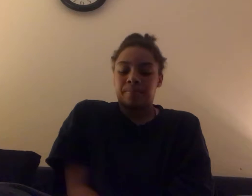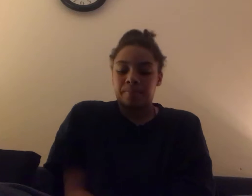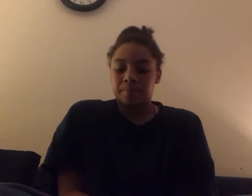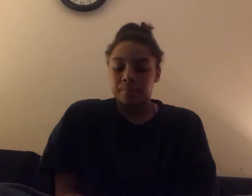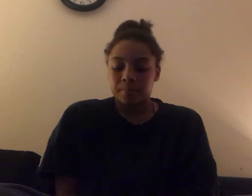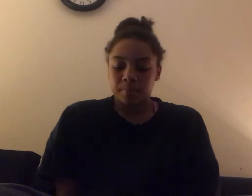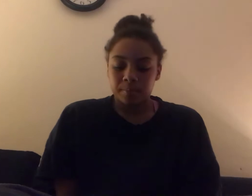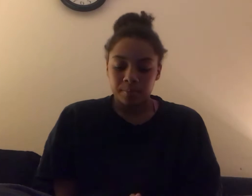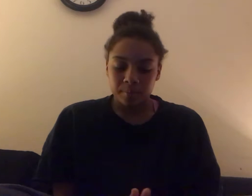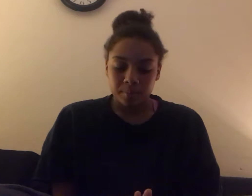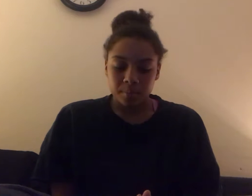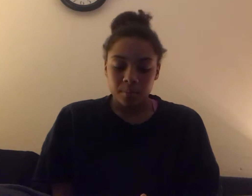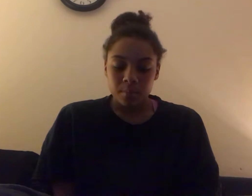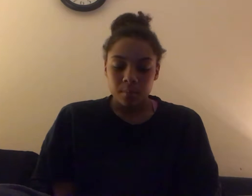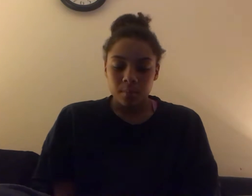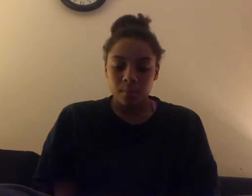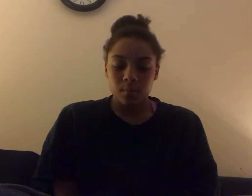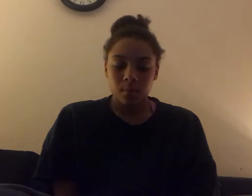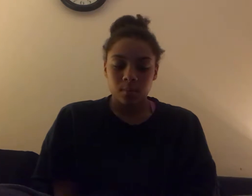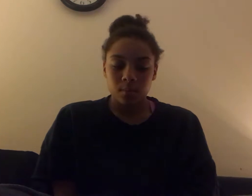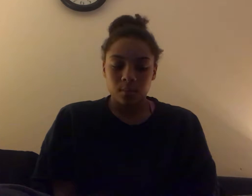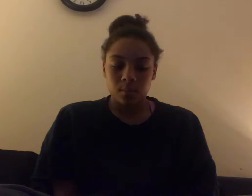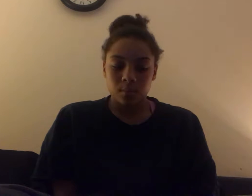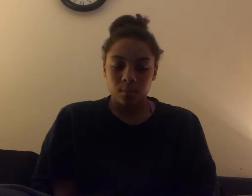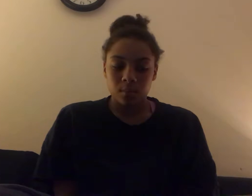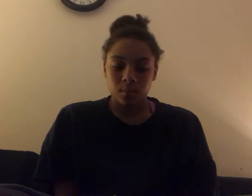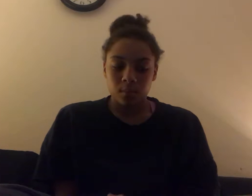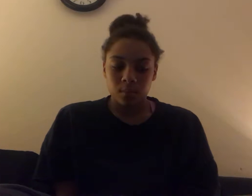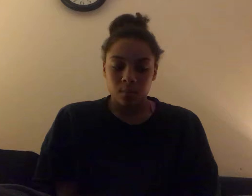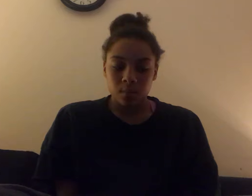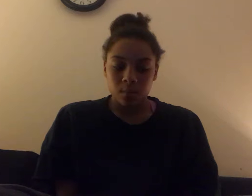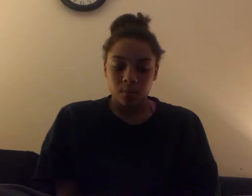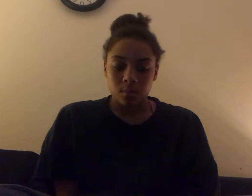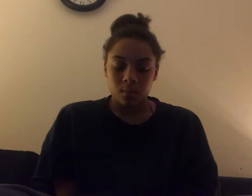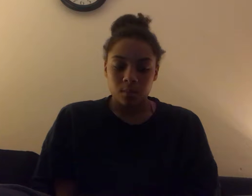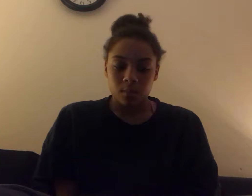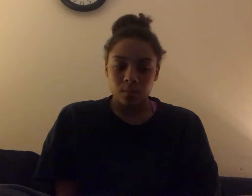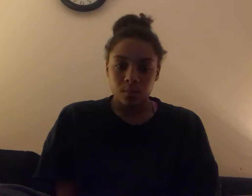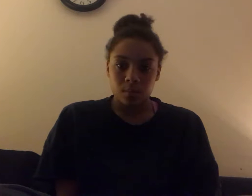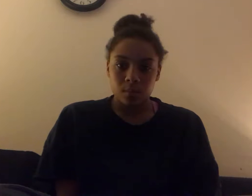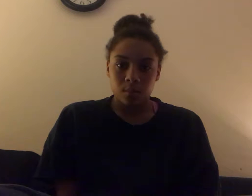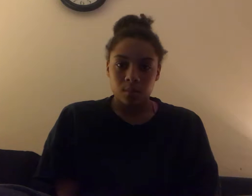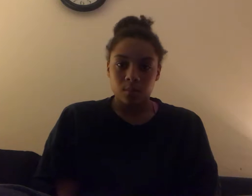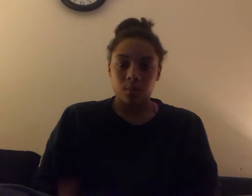Then this space is drawn up and saved for each advertiser.